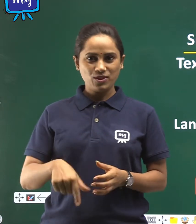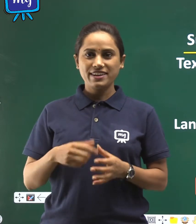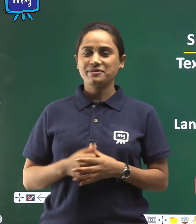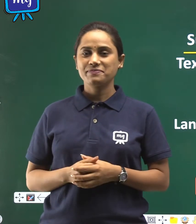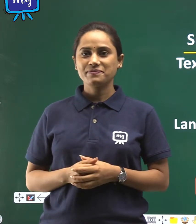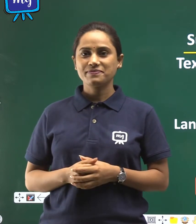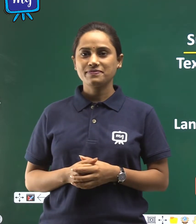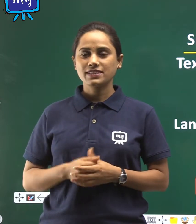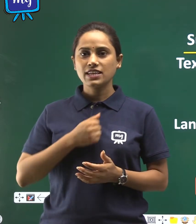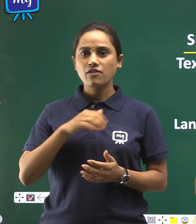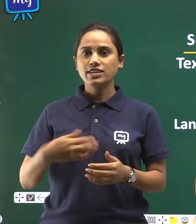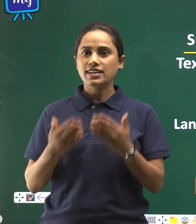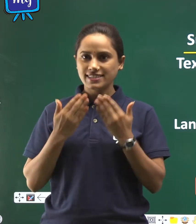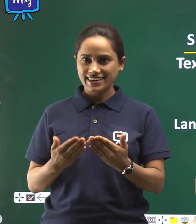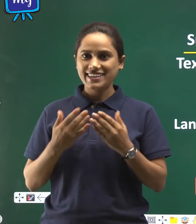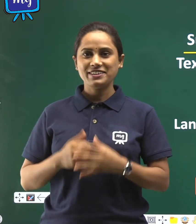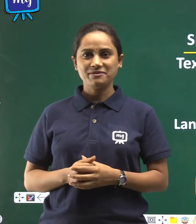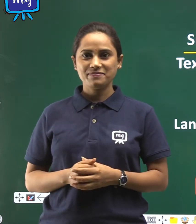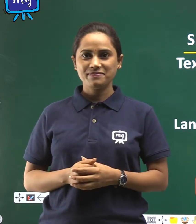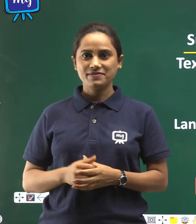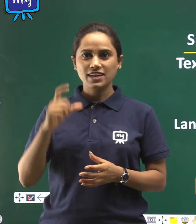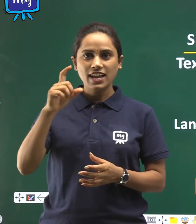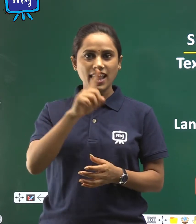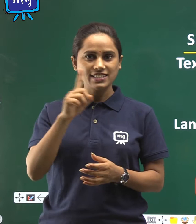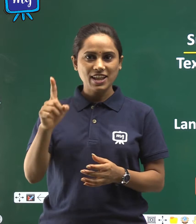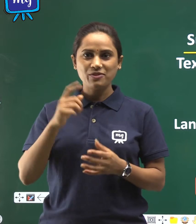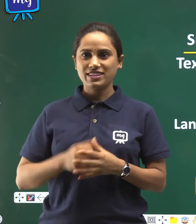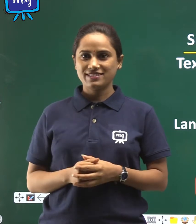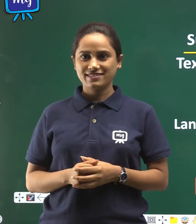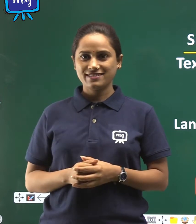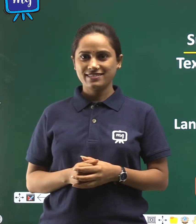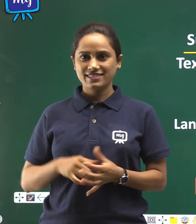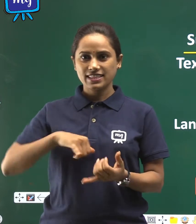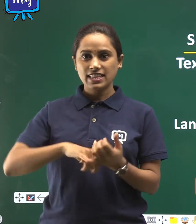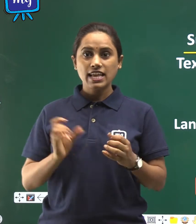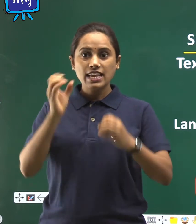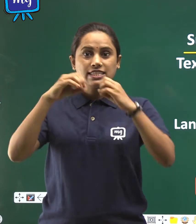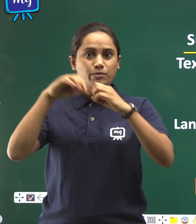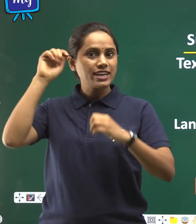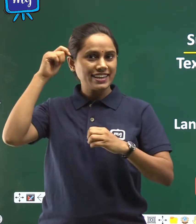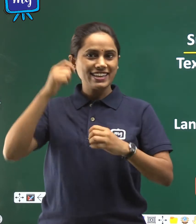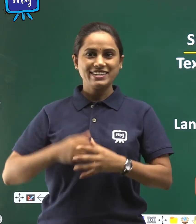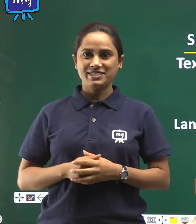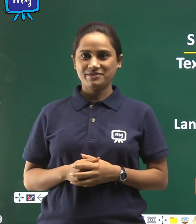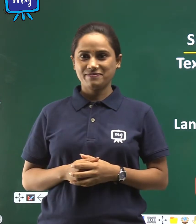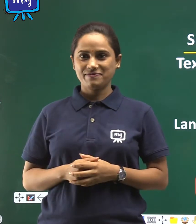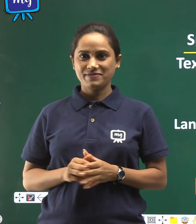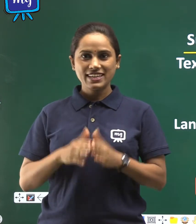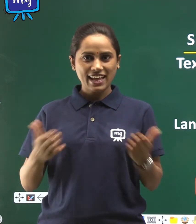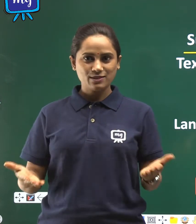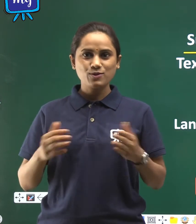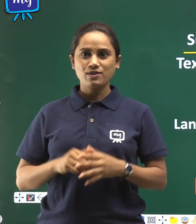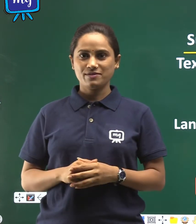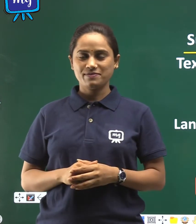Today, we shall study class 11th, subject English,